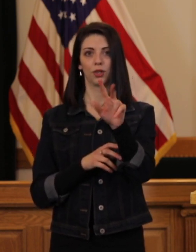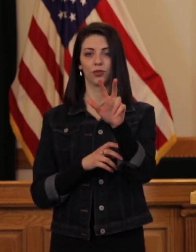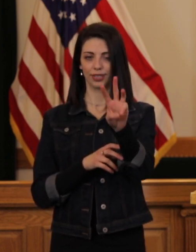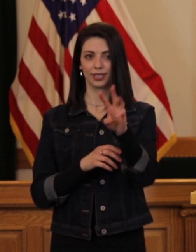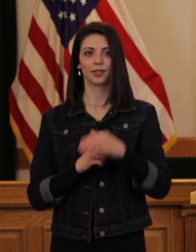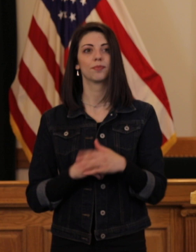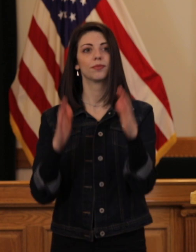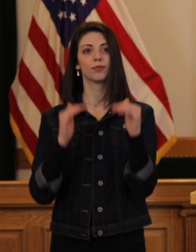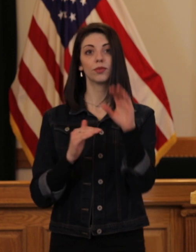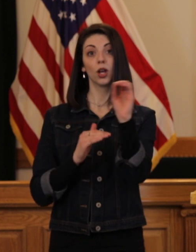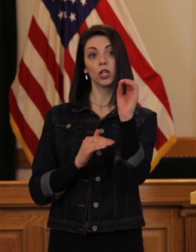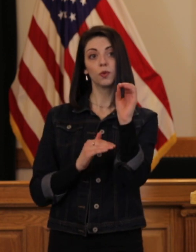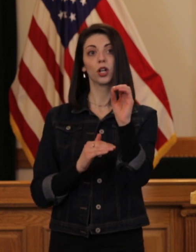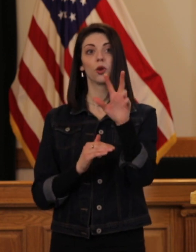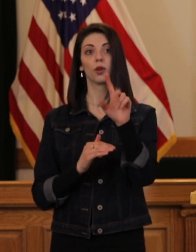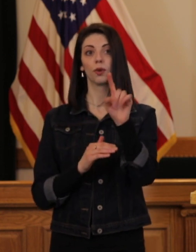315-591-9136. Oswego,